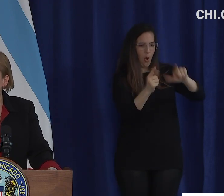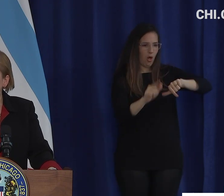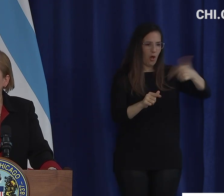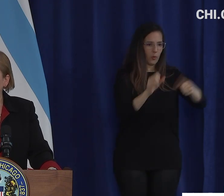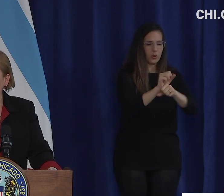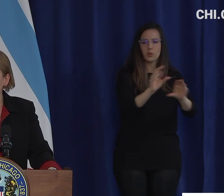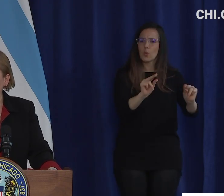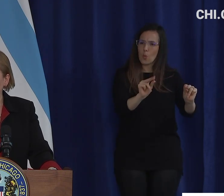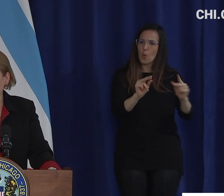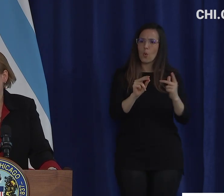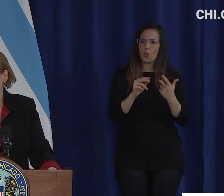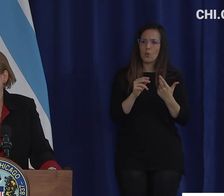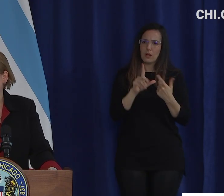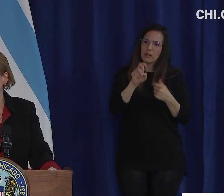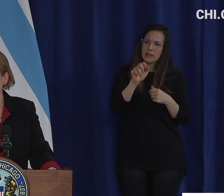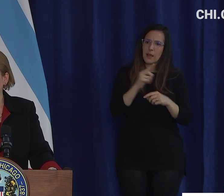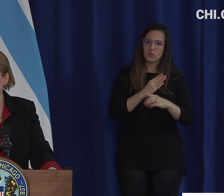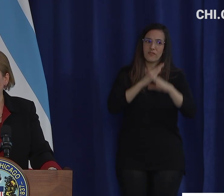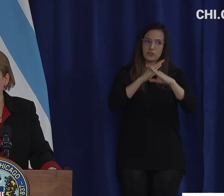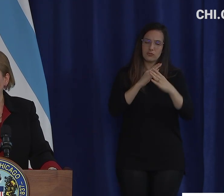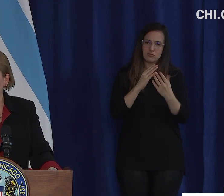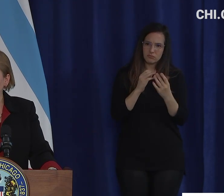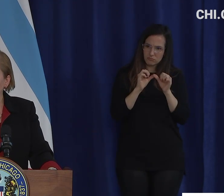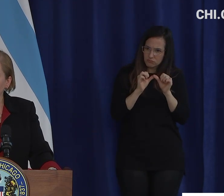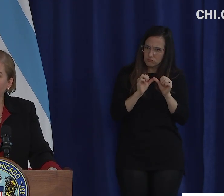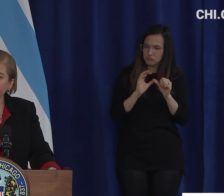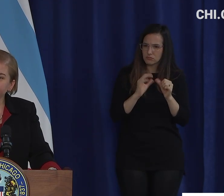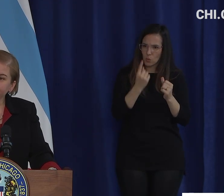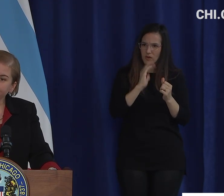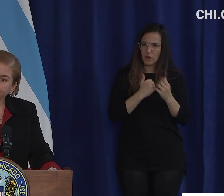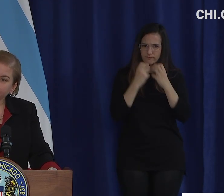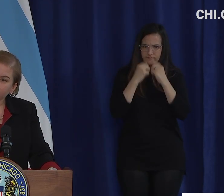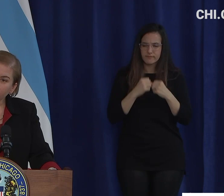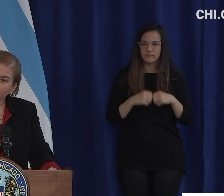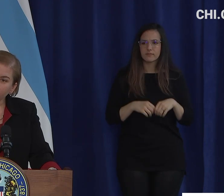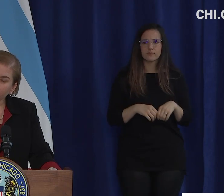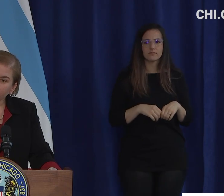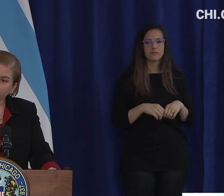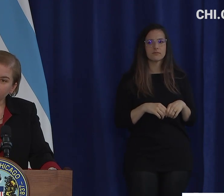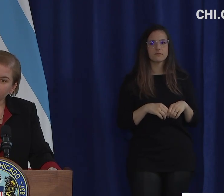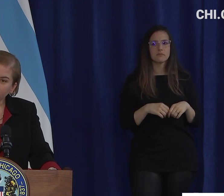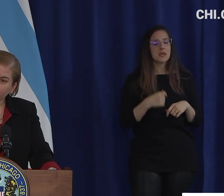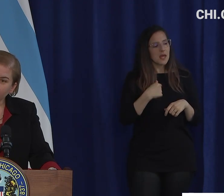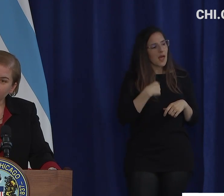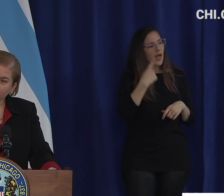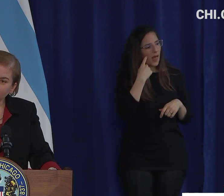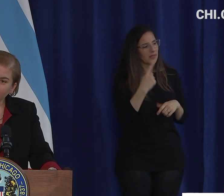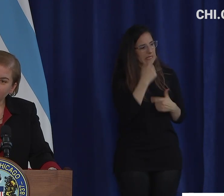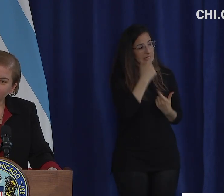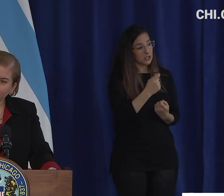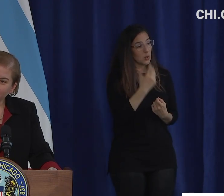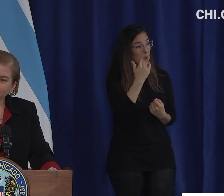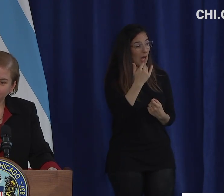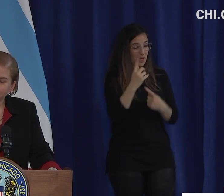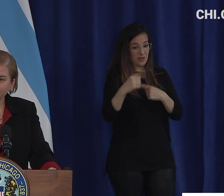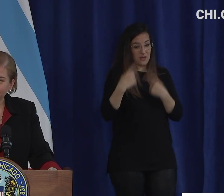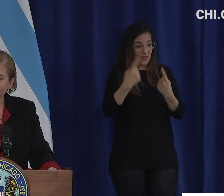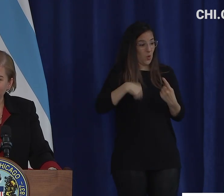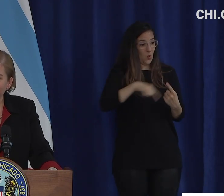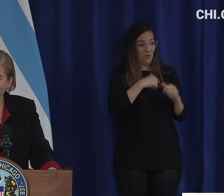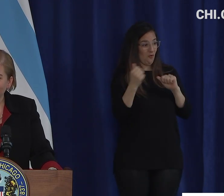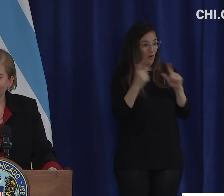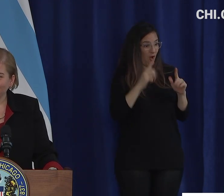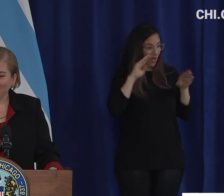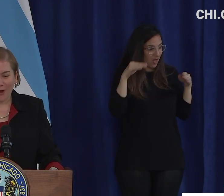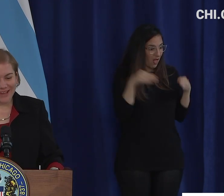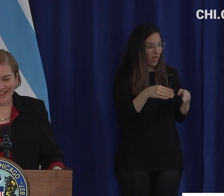a focus for us. So I think it's exciting to hear about what this is going to look like. I think it's just interesting that because we've all been so focused on this, you still have